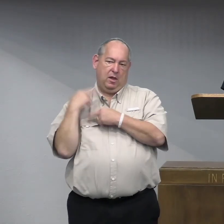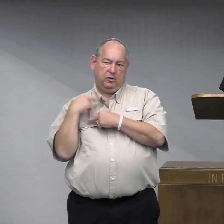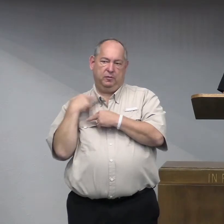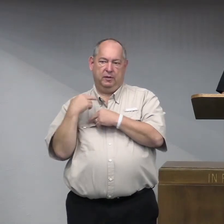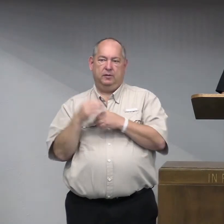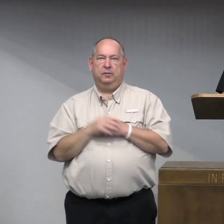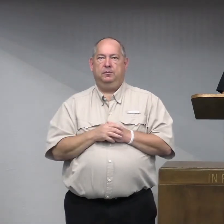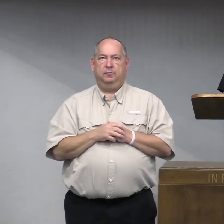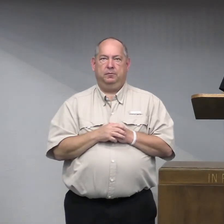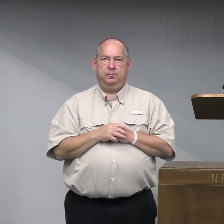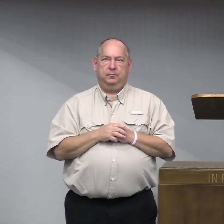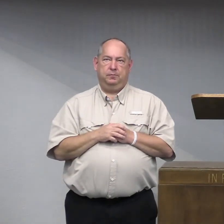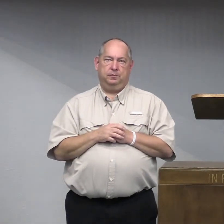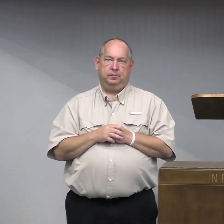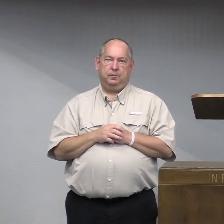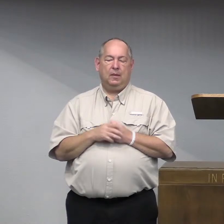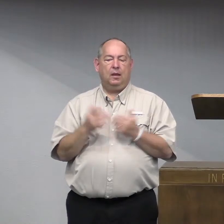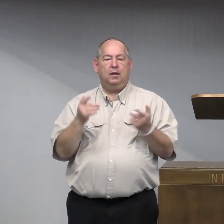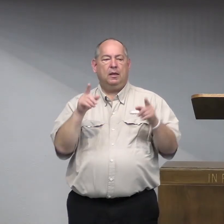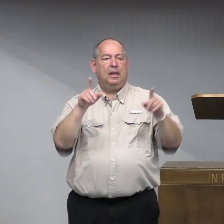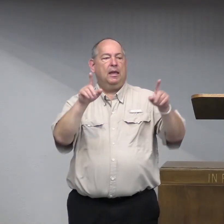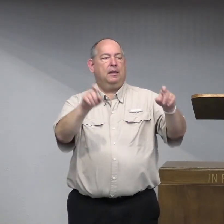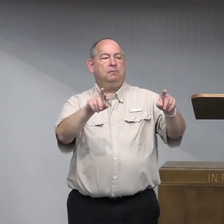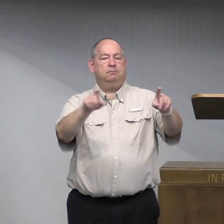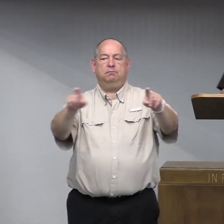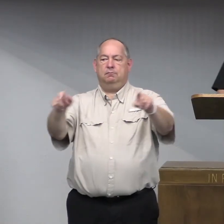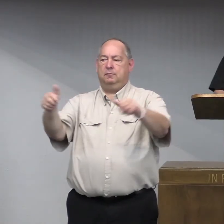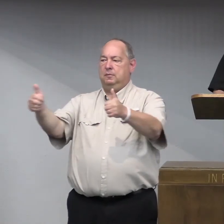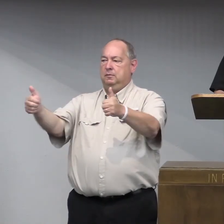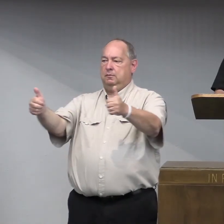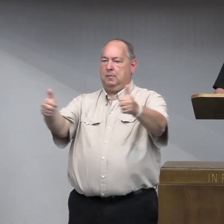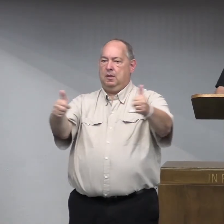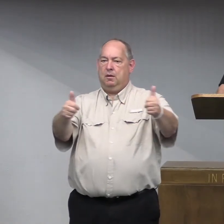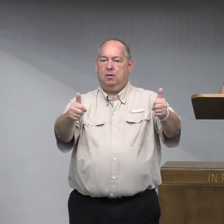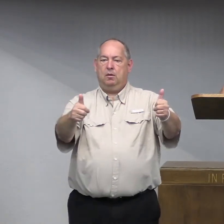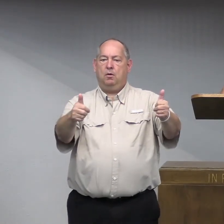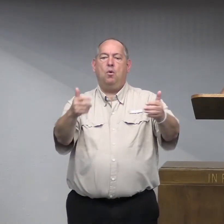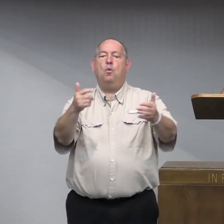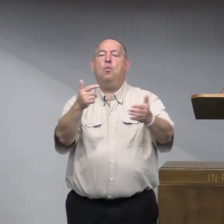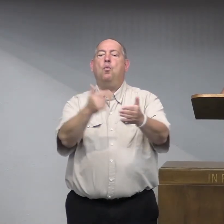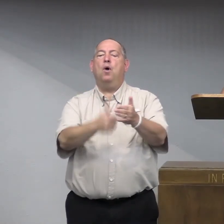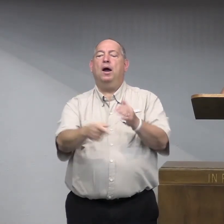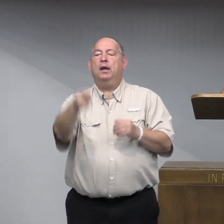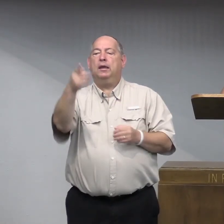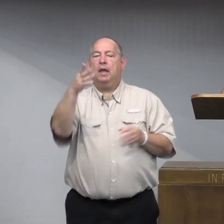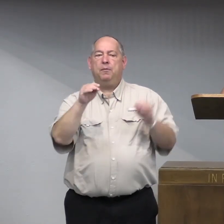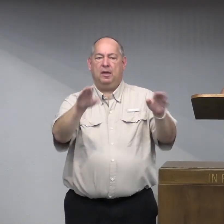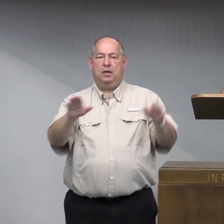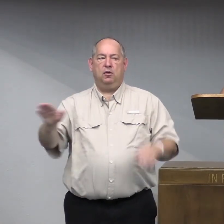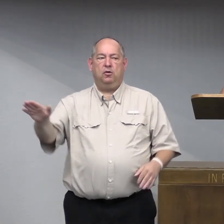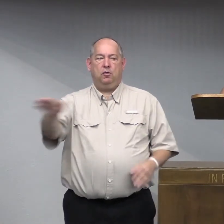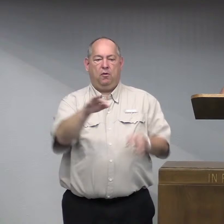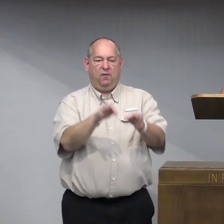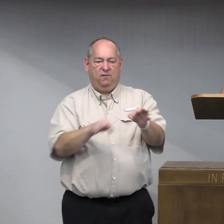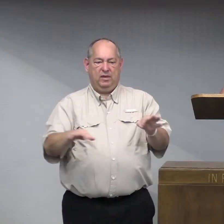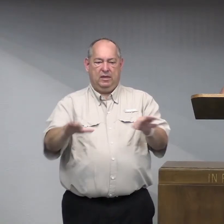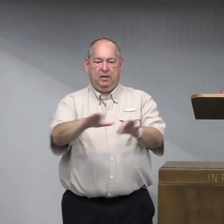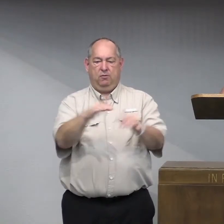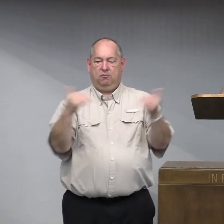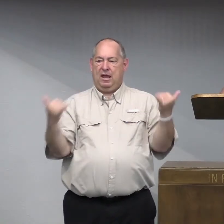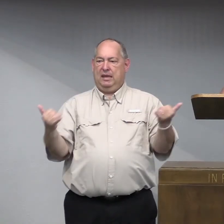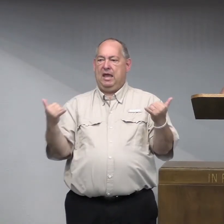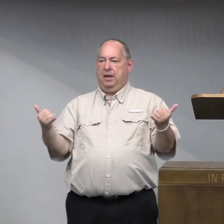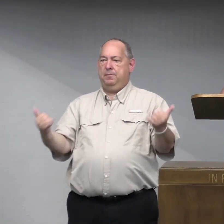responsibility. So I want you to ask yourself, what has God placed in my field right